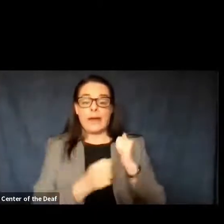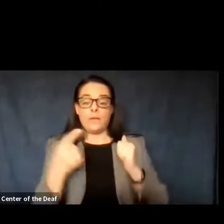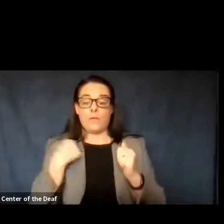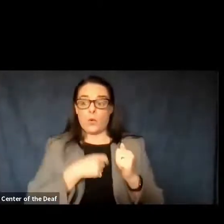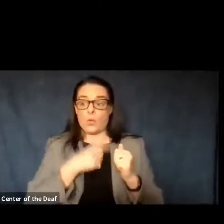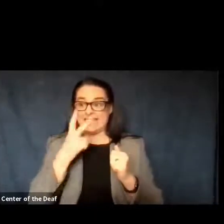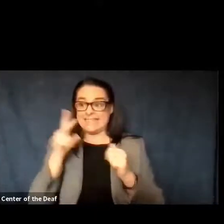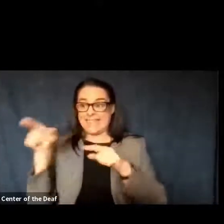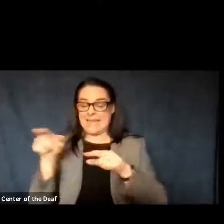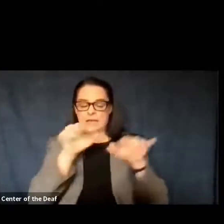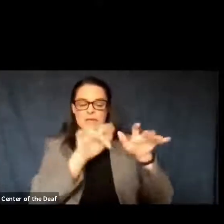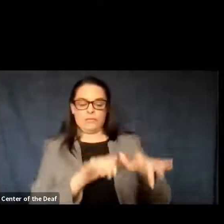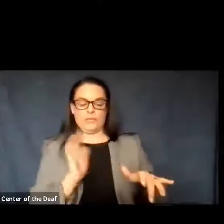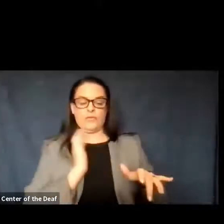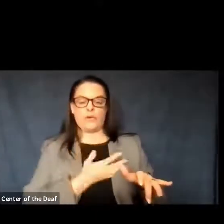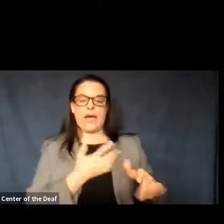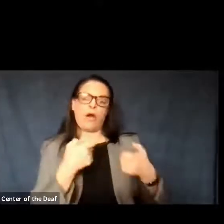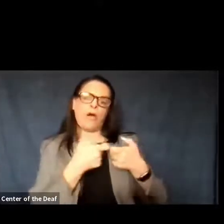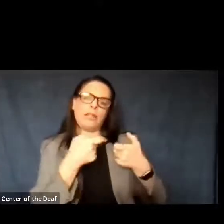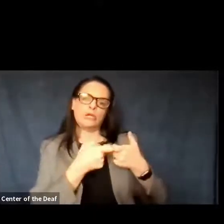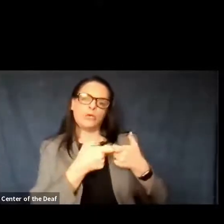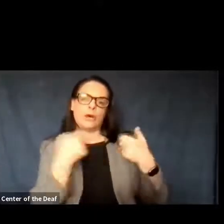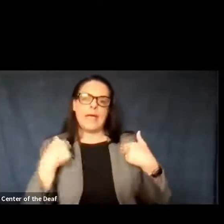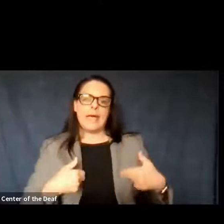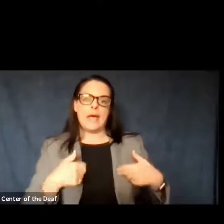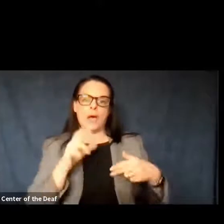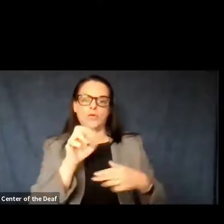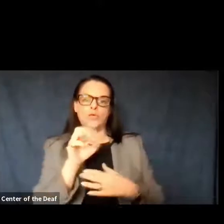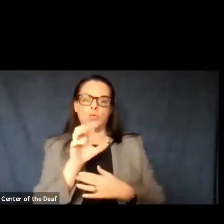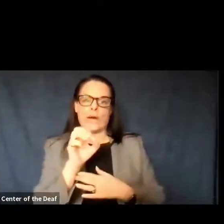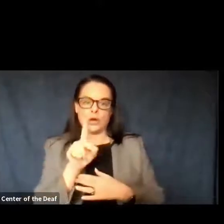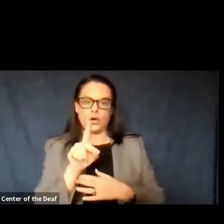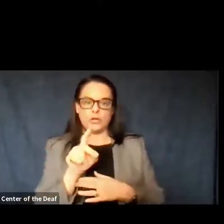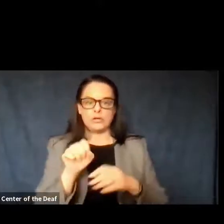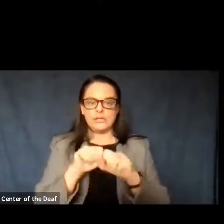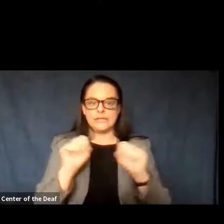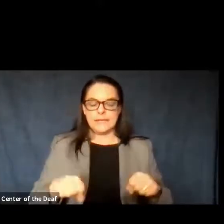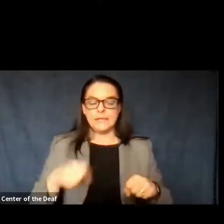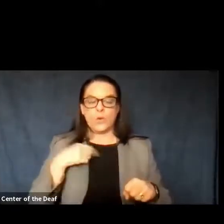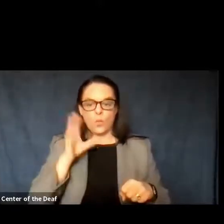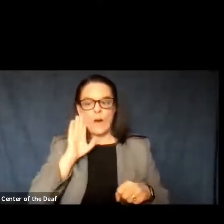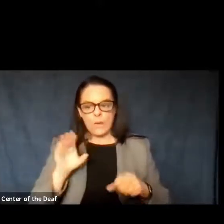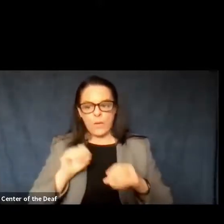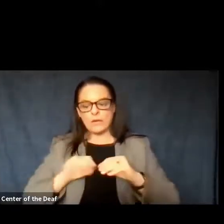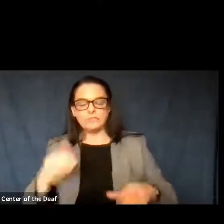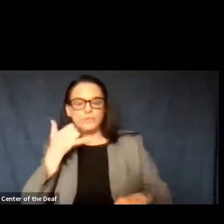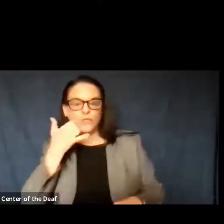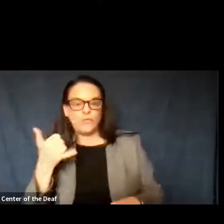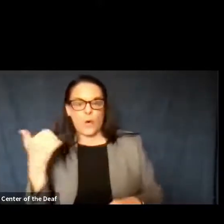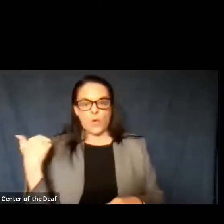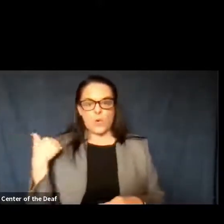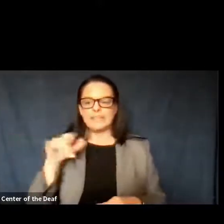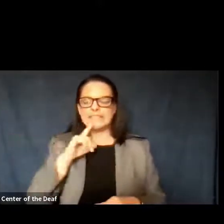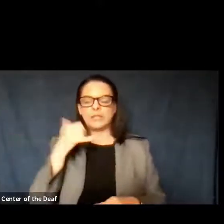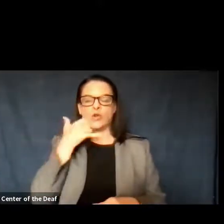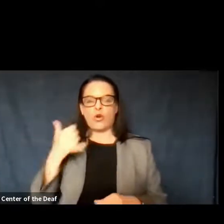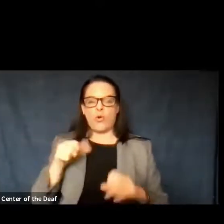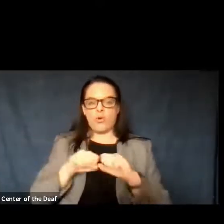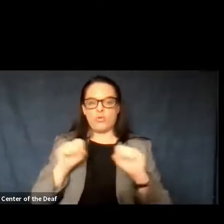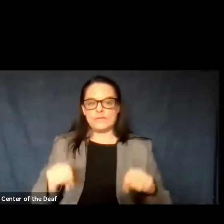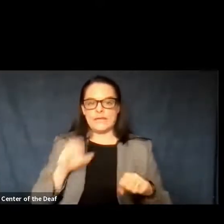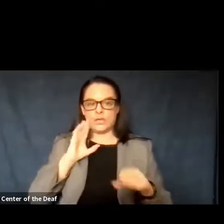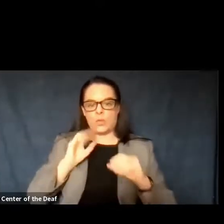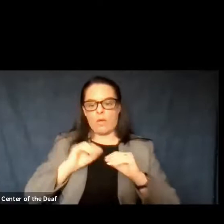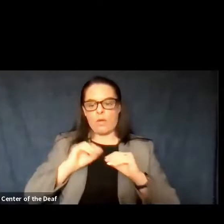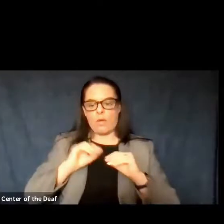electronic health record system, and we will be sending out phone reminder emails. It's a call system that will send out